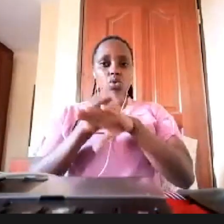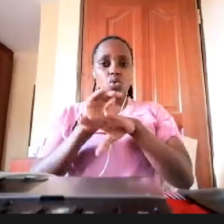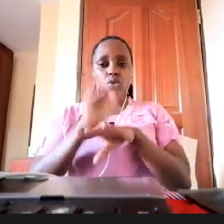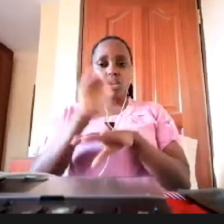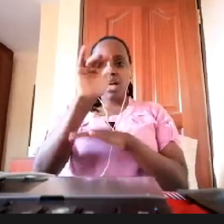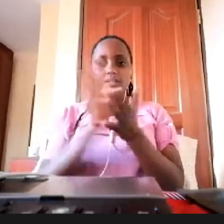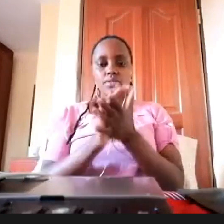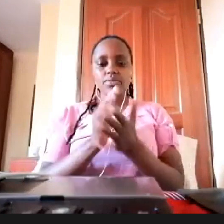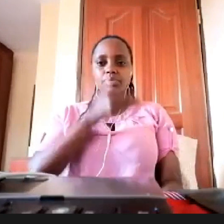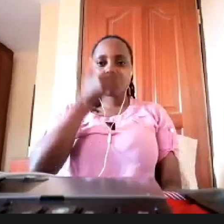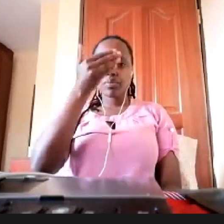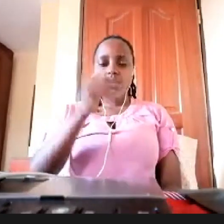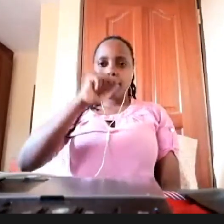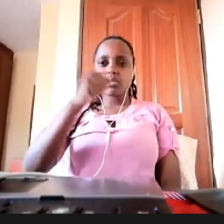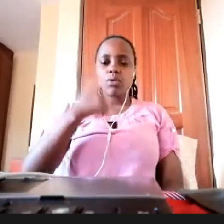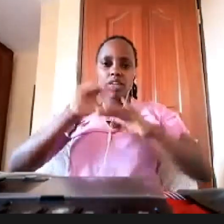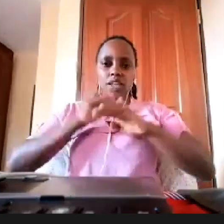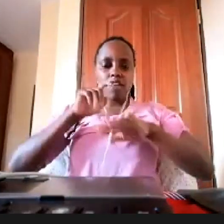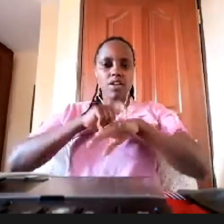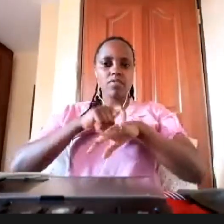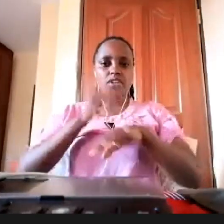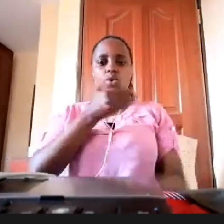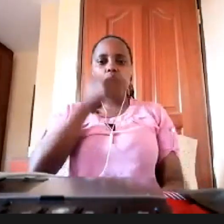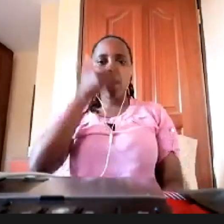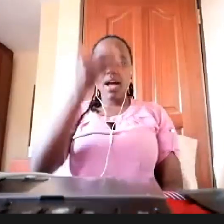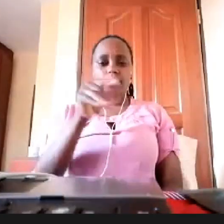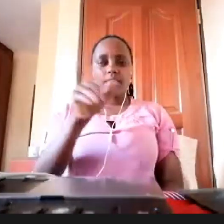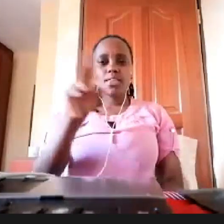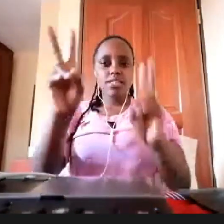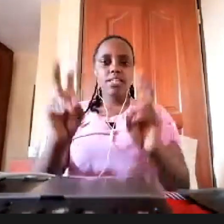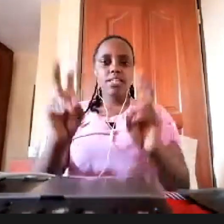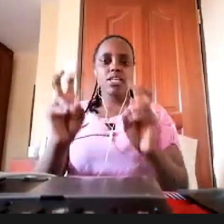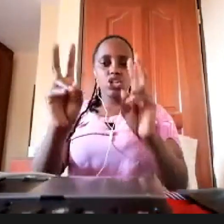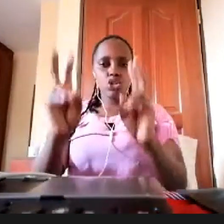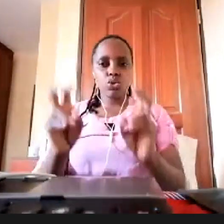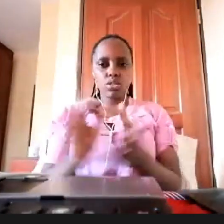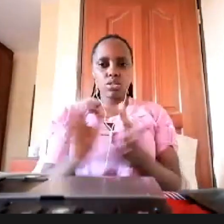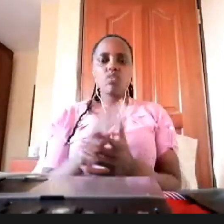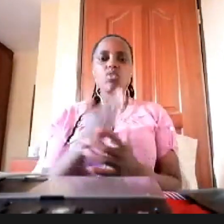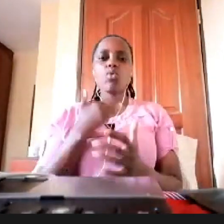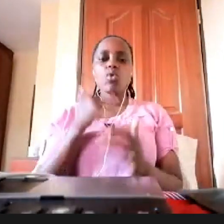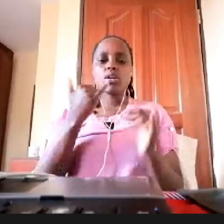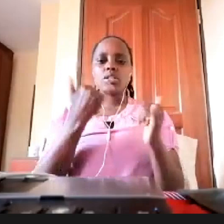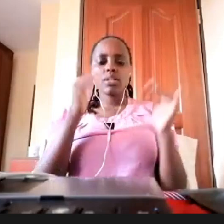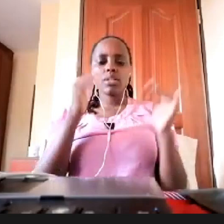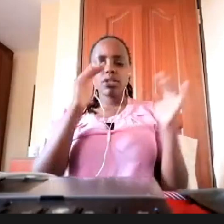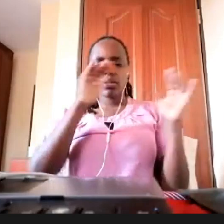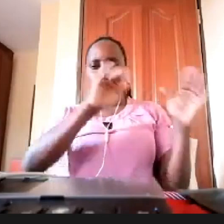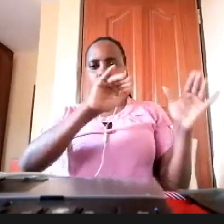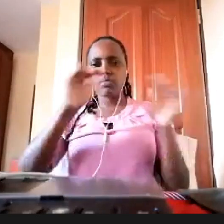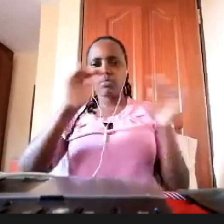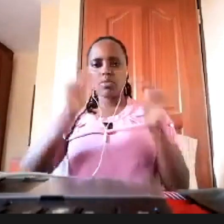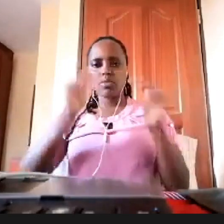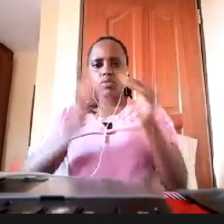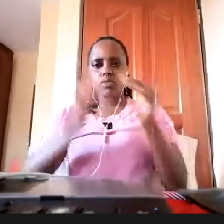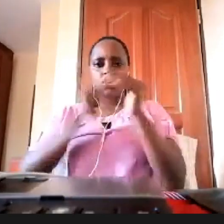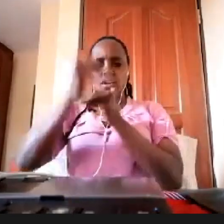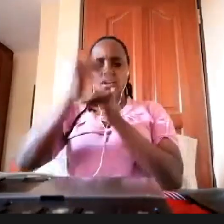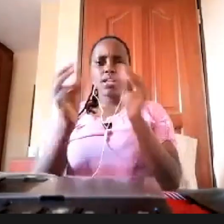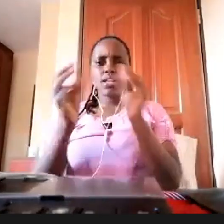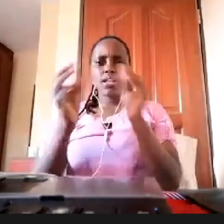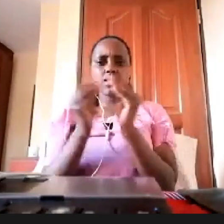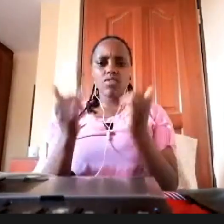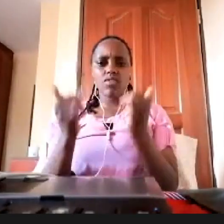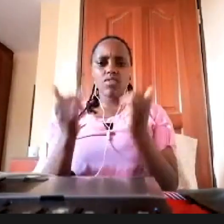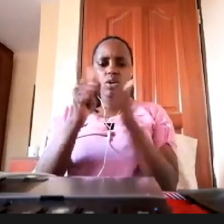Q&A session where we can have enough time to respond to those issues. So I want us to move to the next session now, which is the